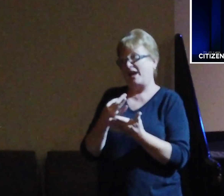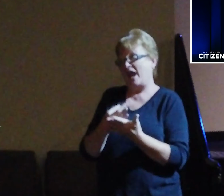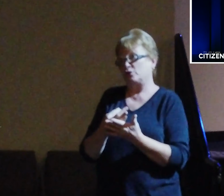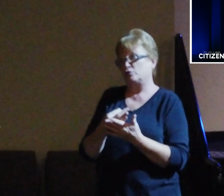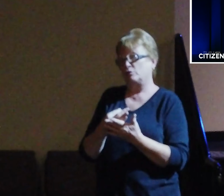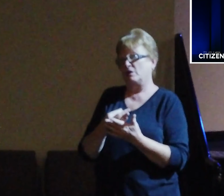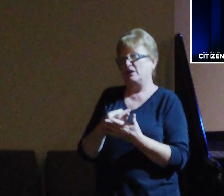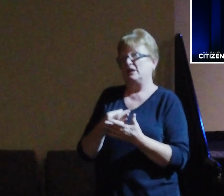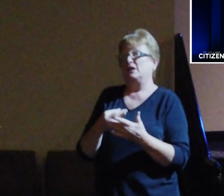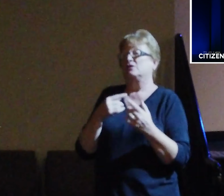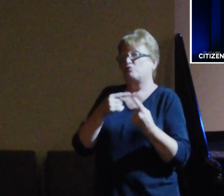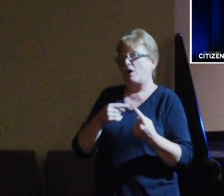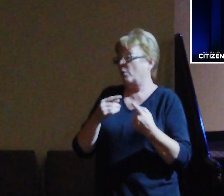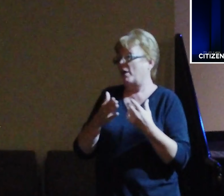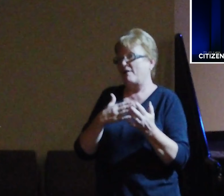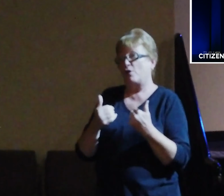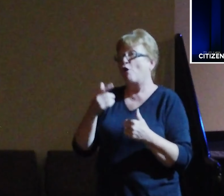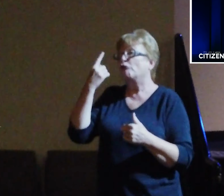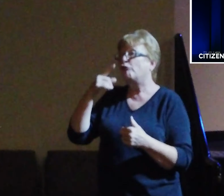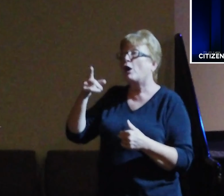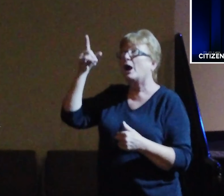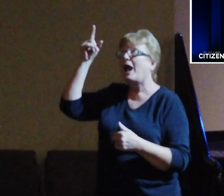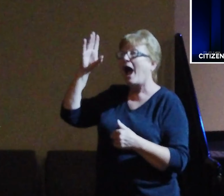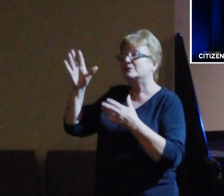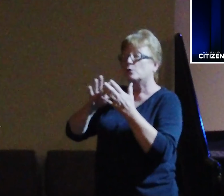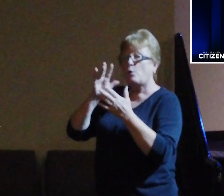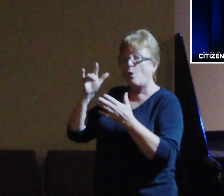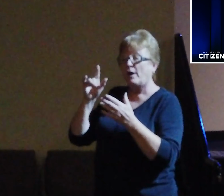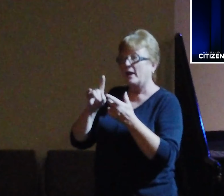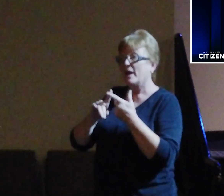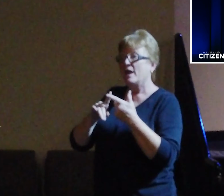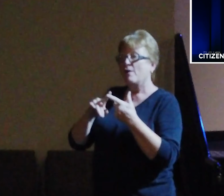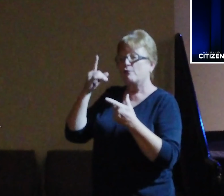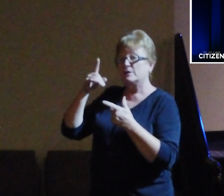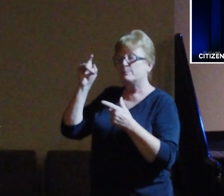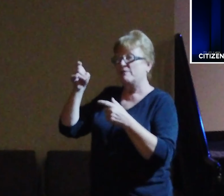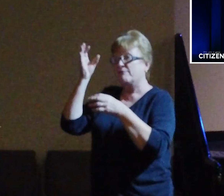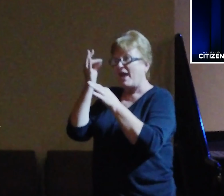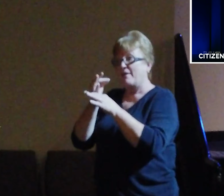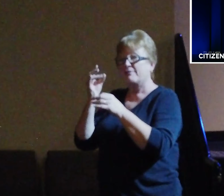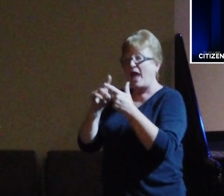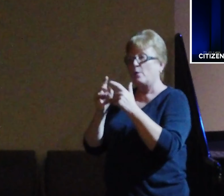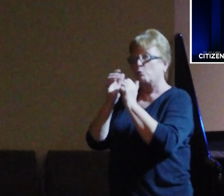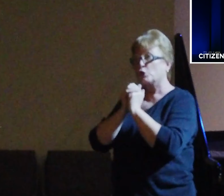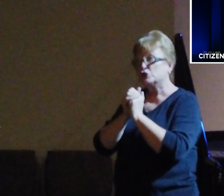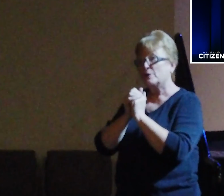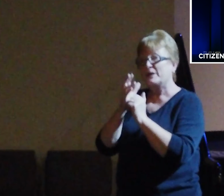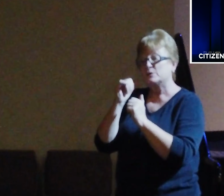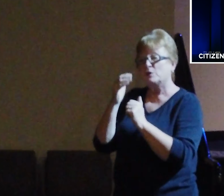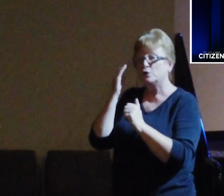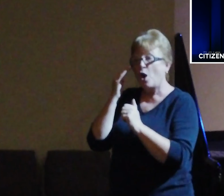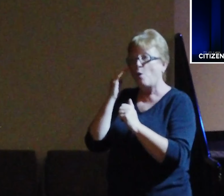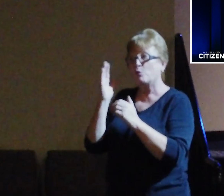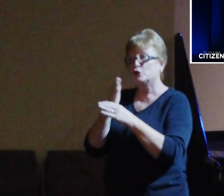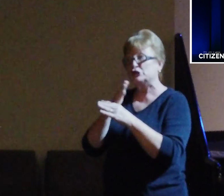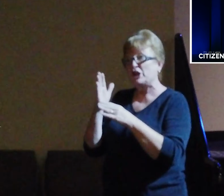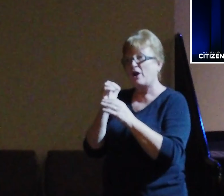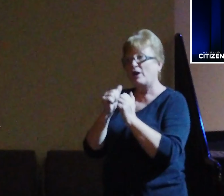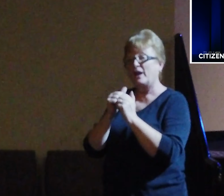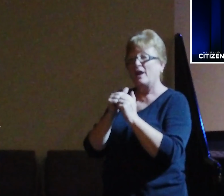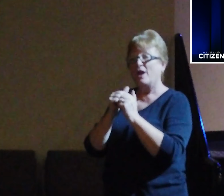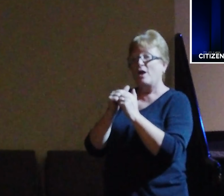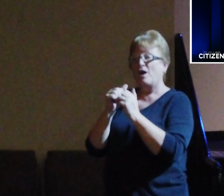the sake of the gospel, for God's glory, not only does it lead to deeper faith and worship, knowing that we're sharing in and united